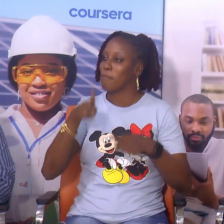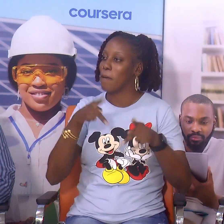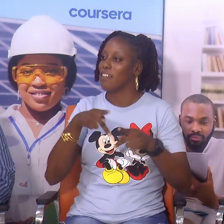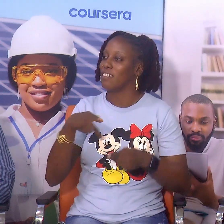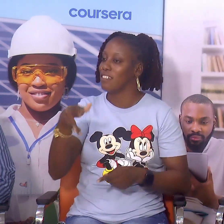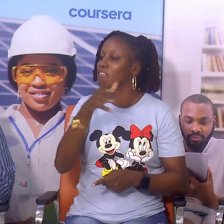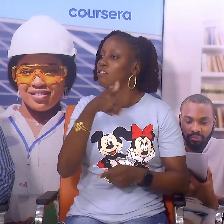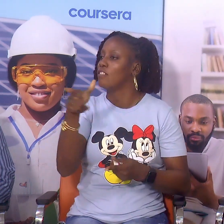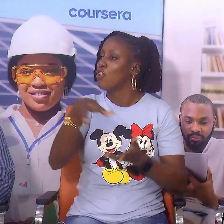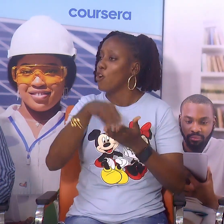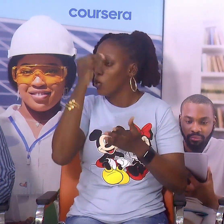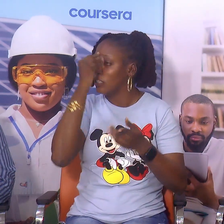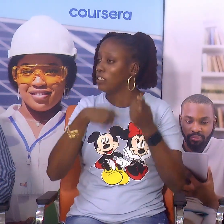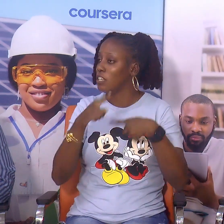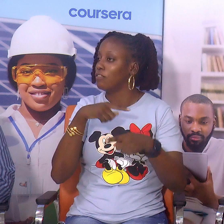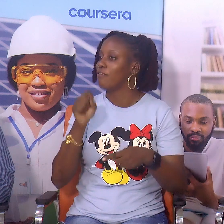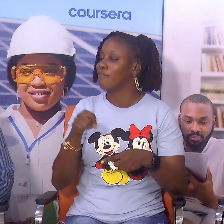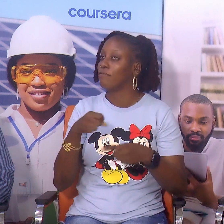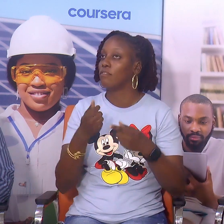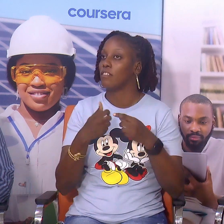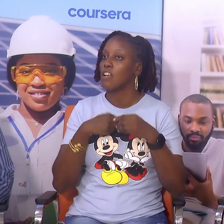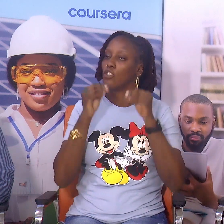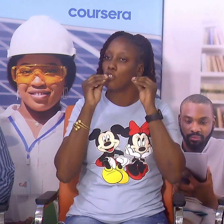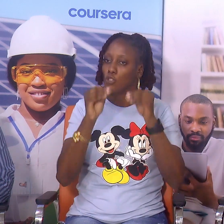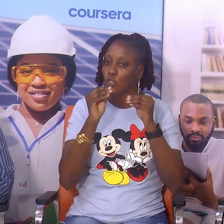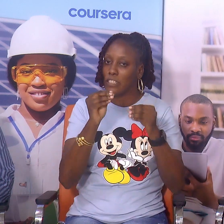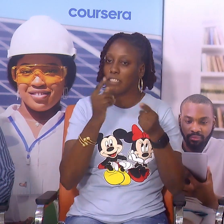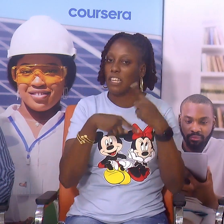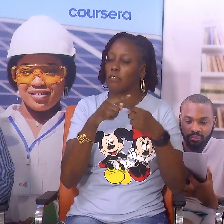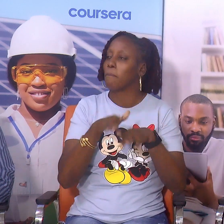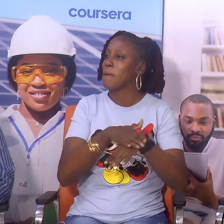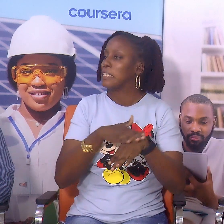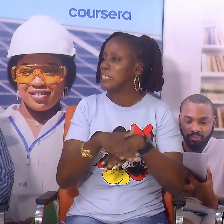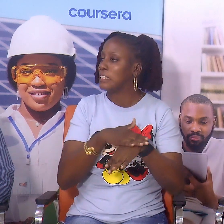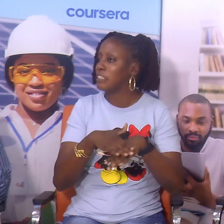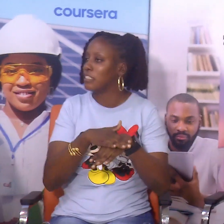I have many hearing friends who are learning to sign.